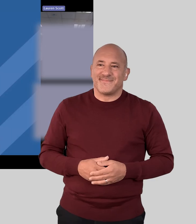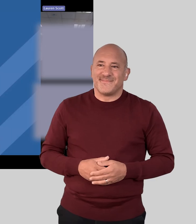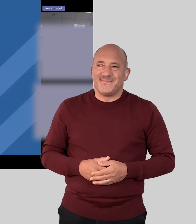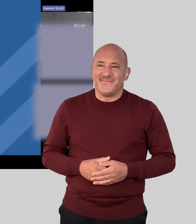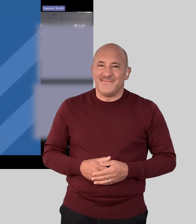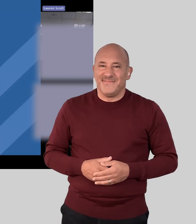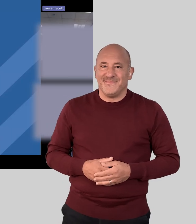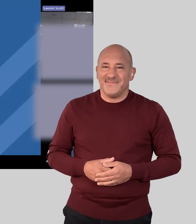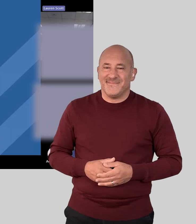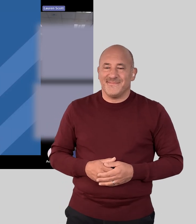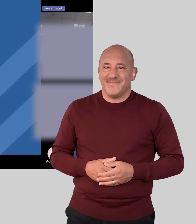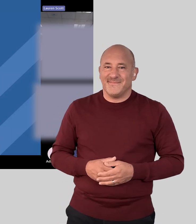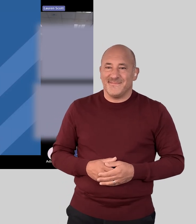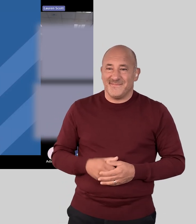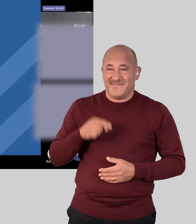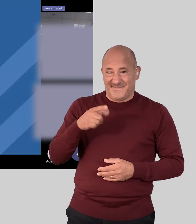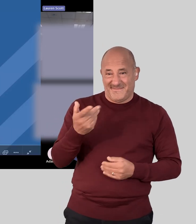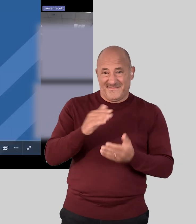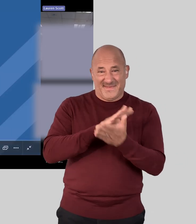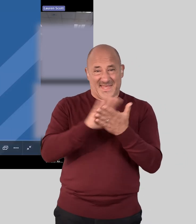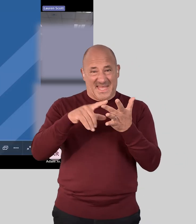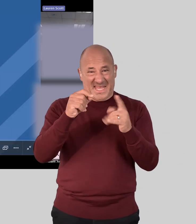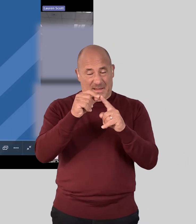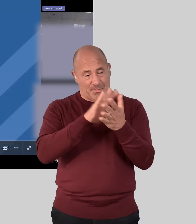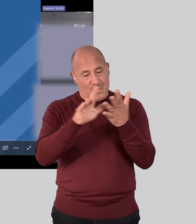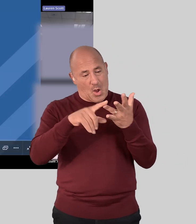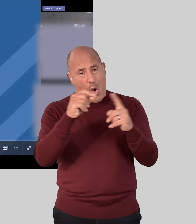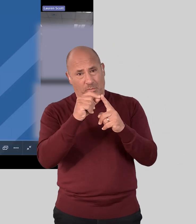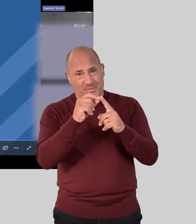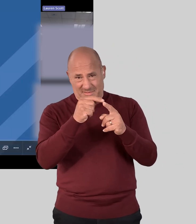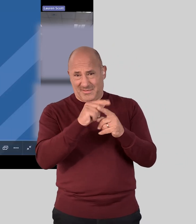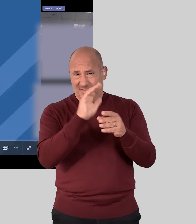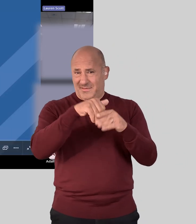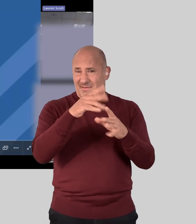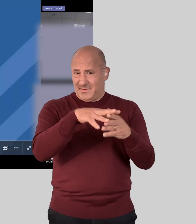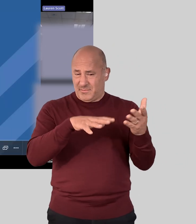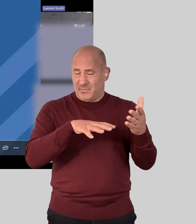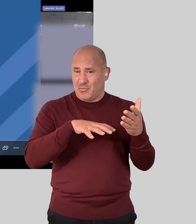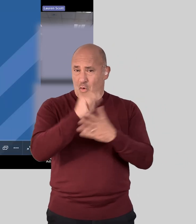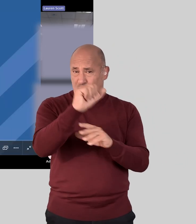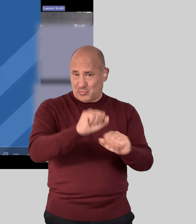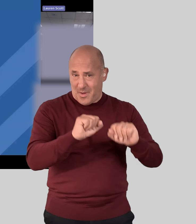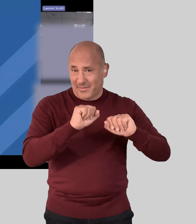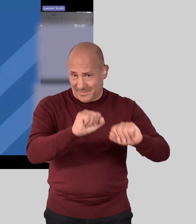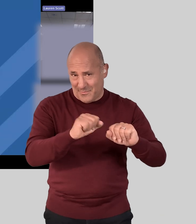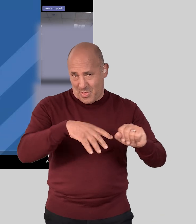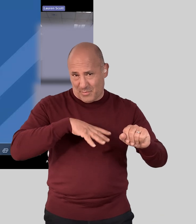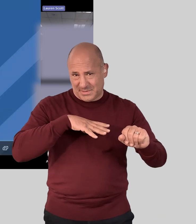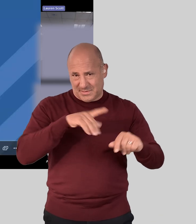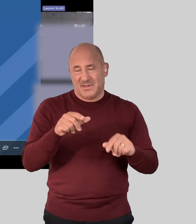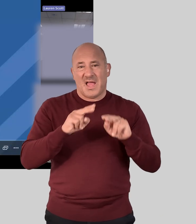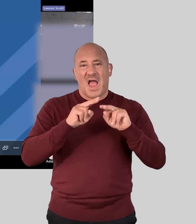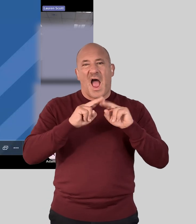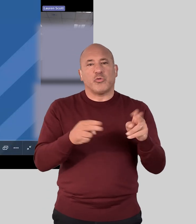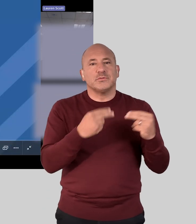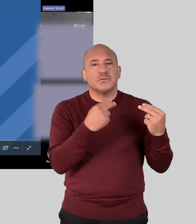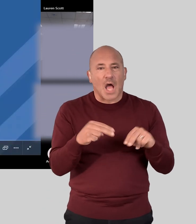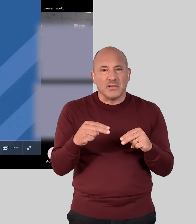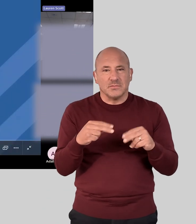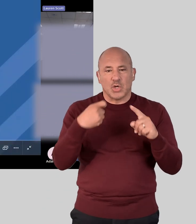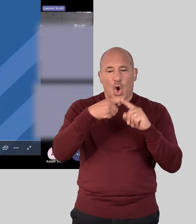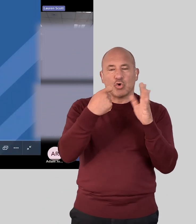are listed here, some of them. So we have hip hop, which, as I said, came from hip hop culture. We have house